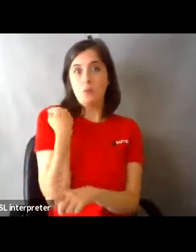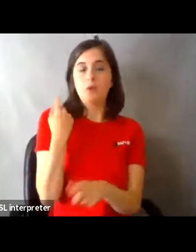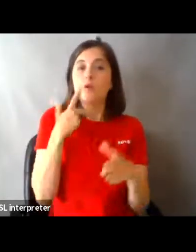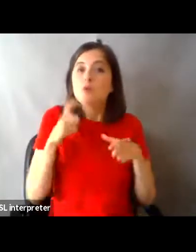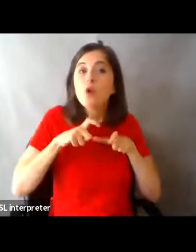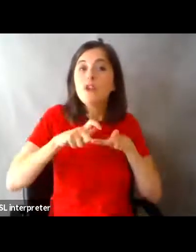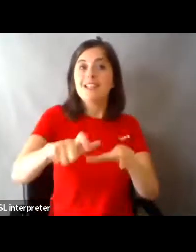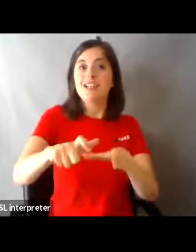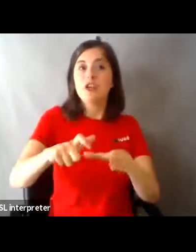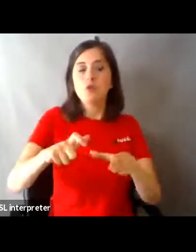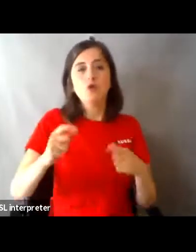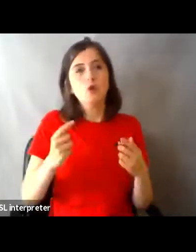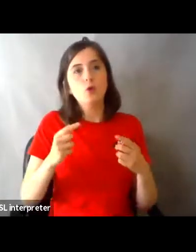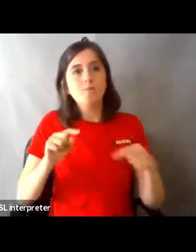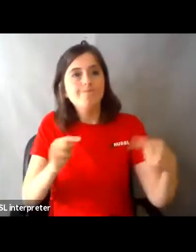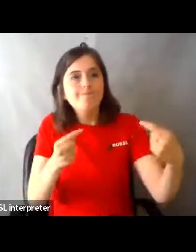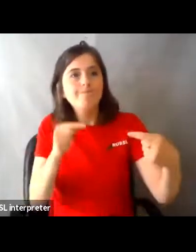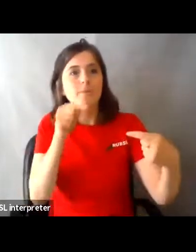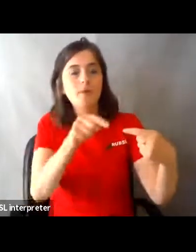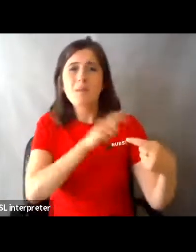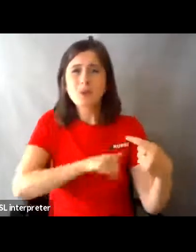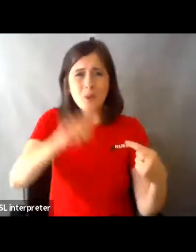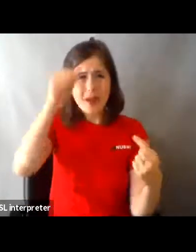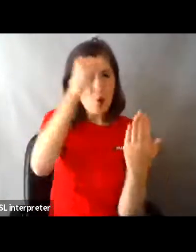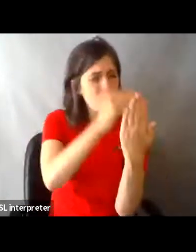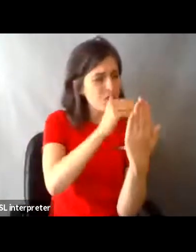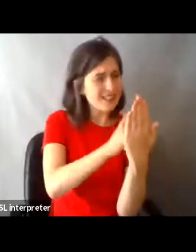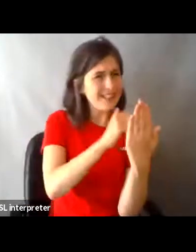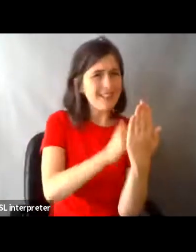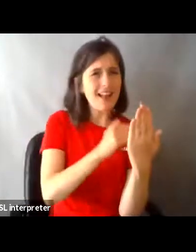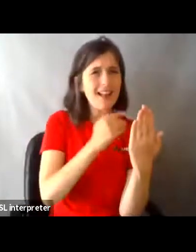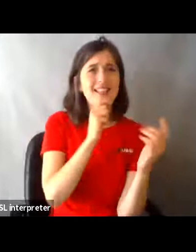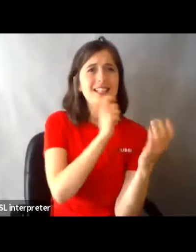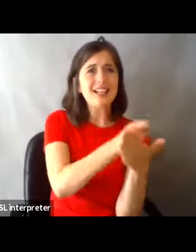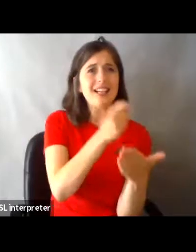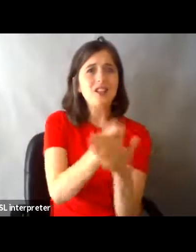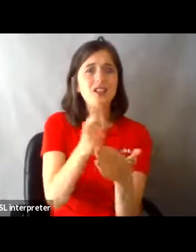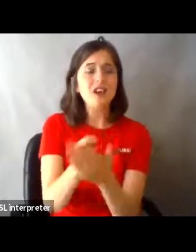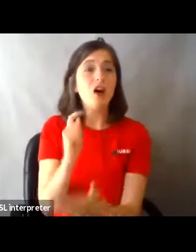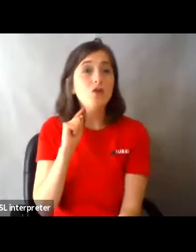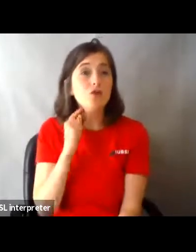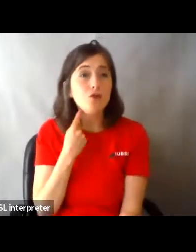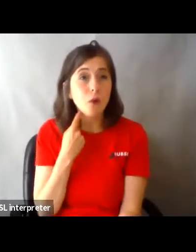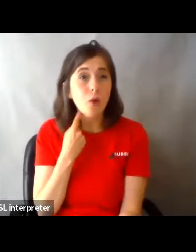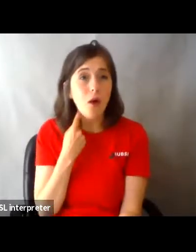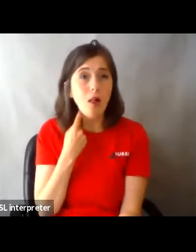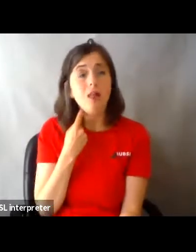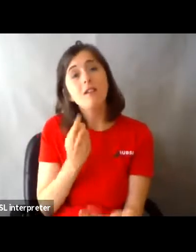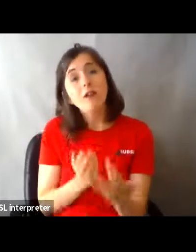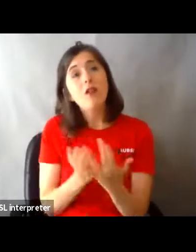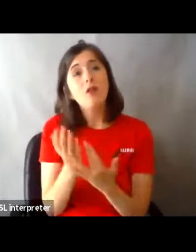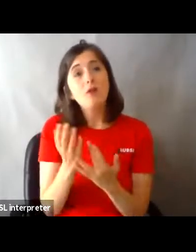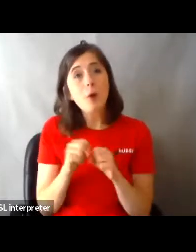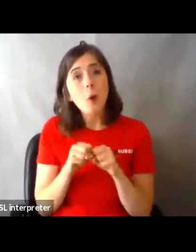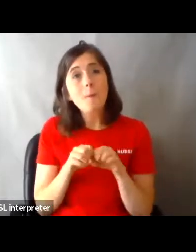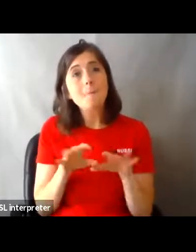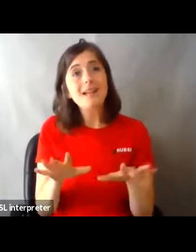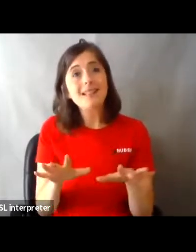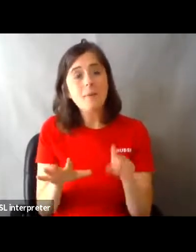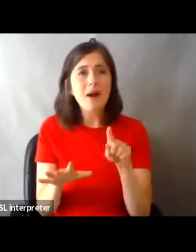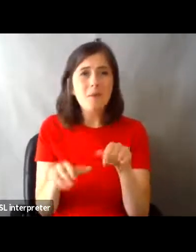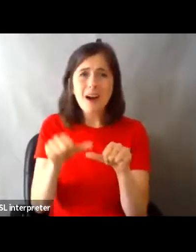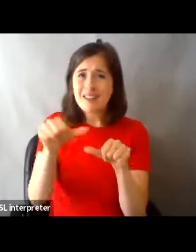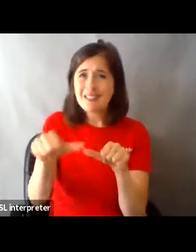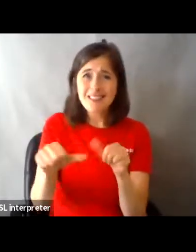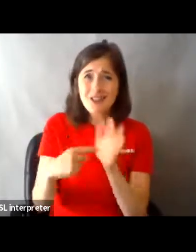and sanctions aren't just cruel during a pandemic, but there's no place for them in the social security system. They've been proven